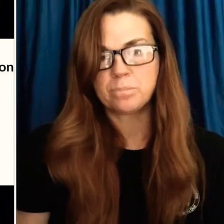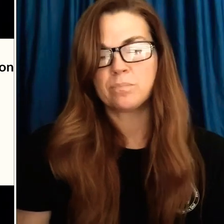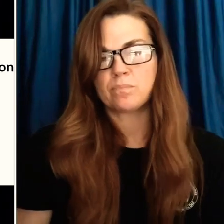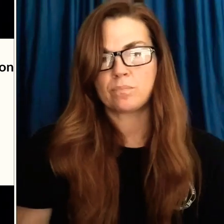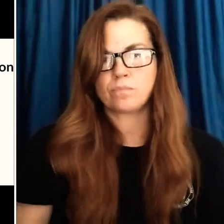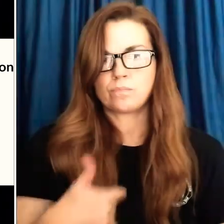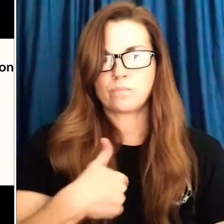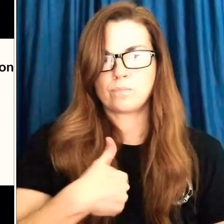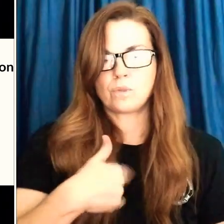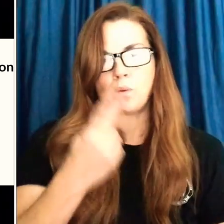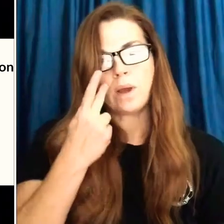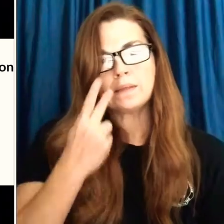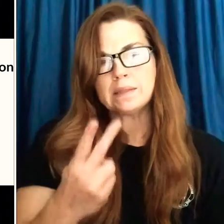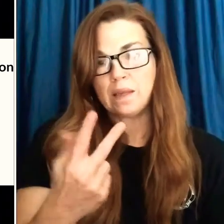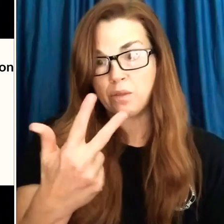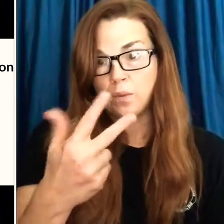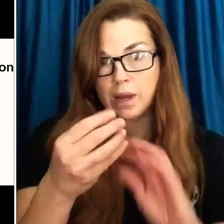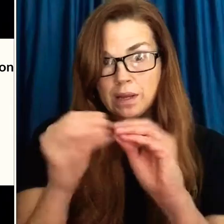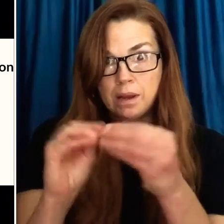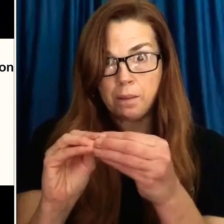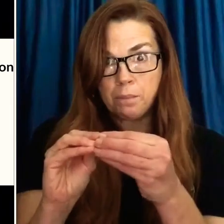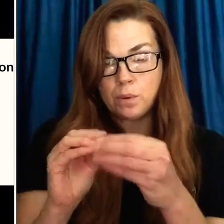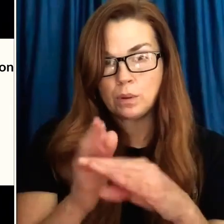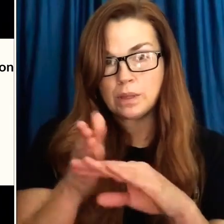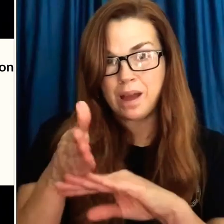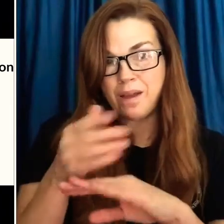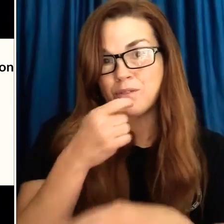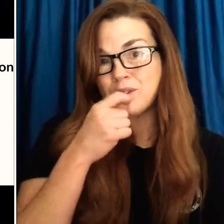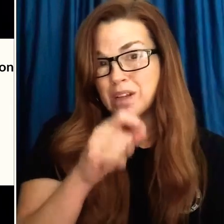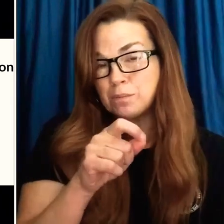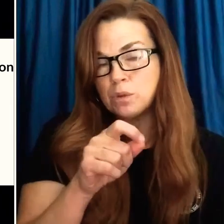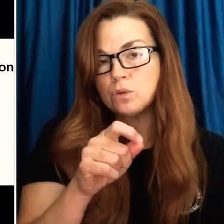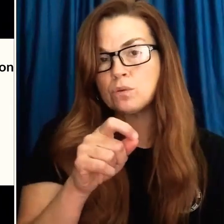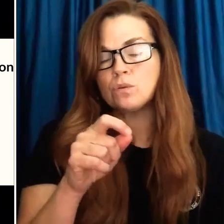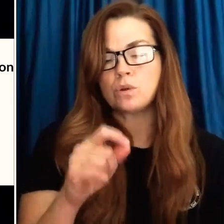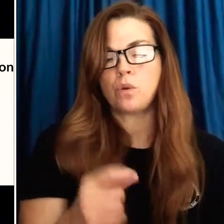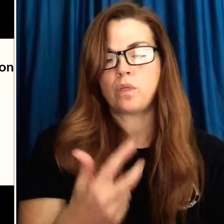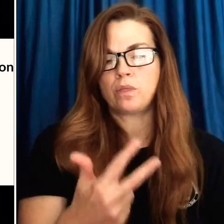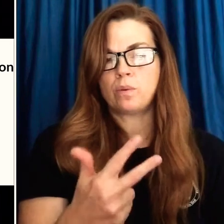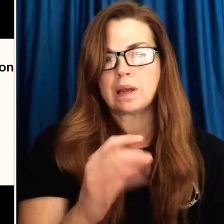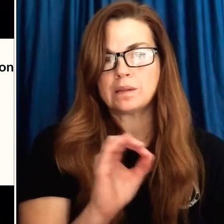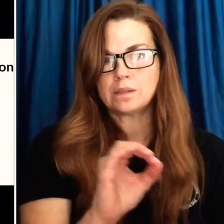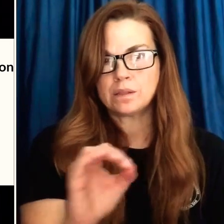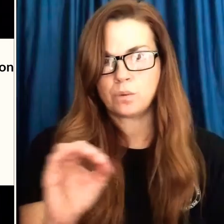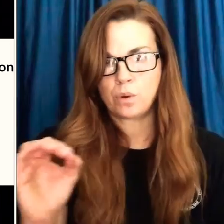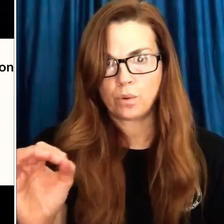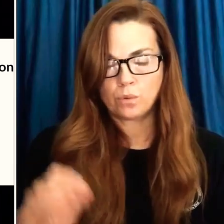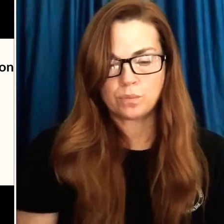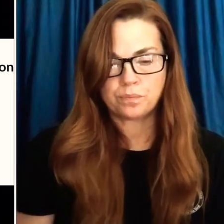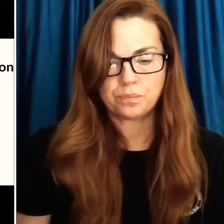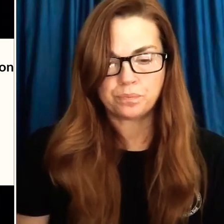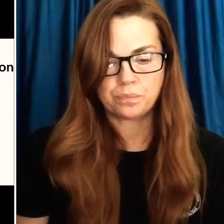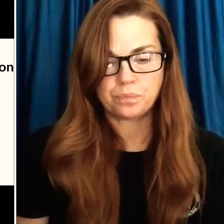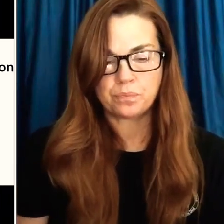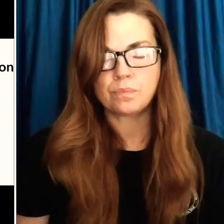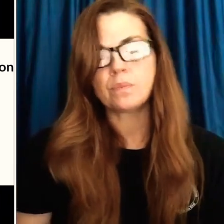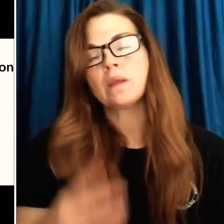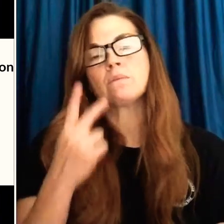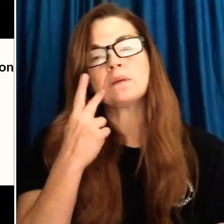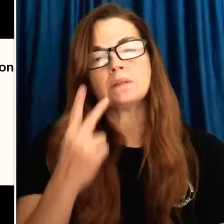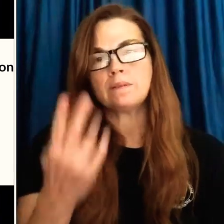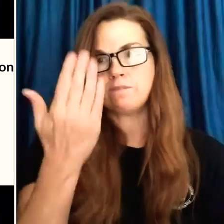2, 3 digits after my decimal, so I need 3 zeros after my 1. Alright, so I have